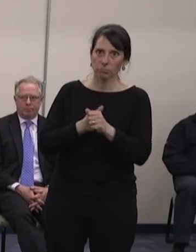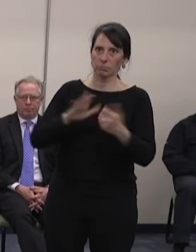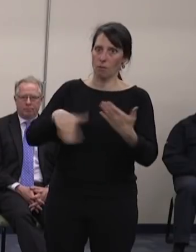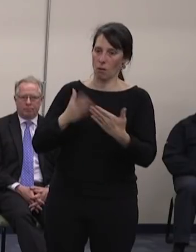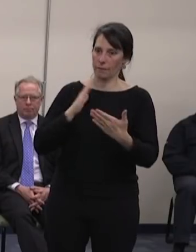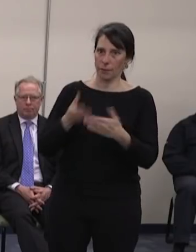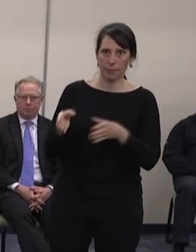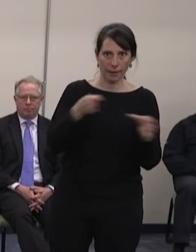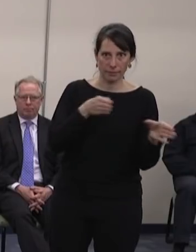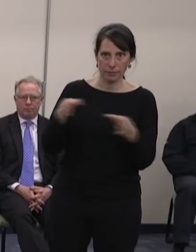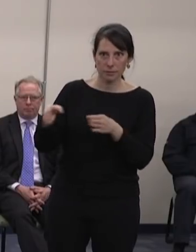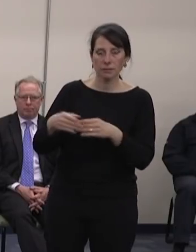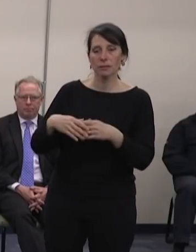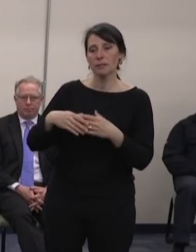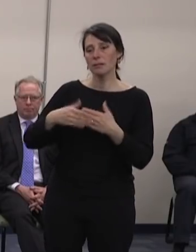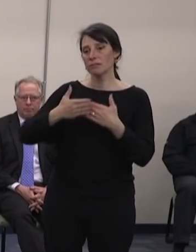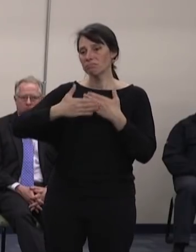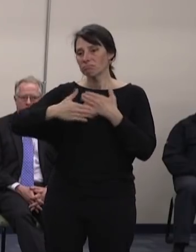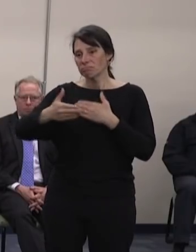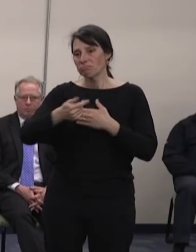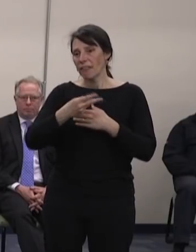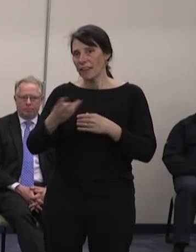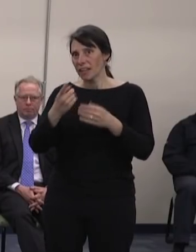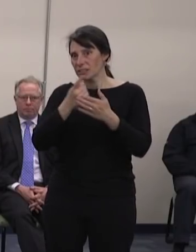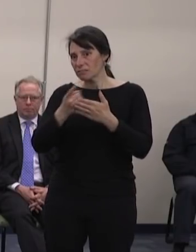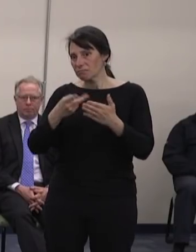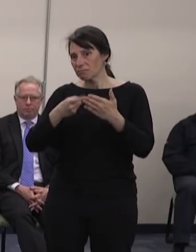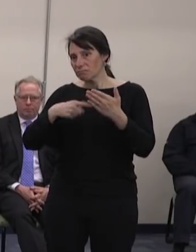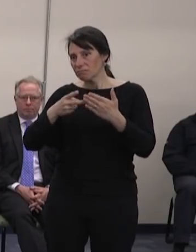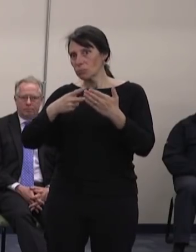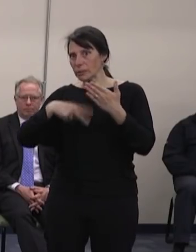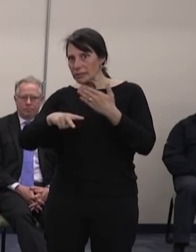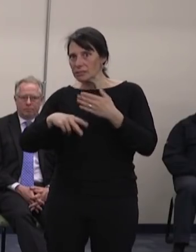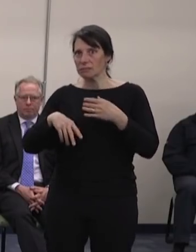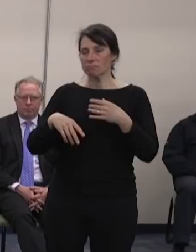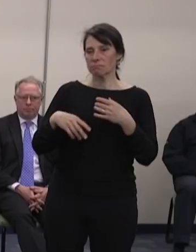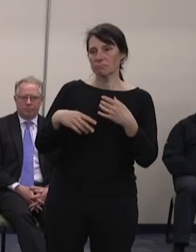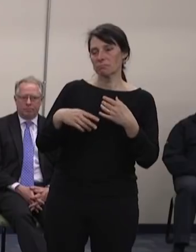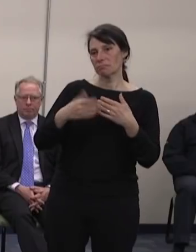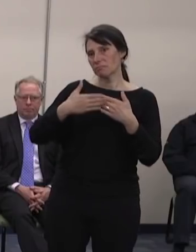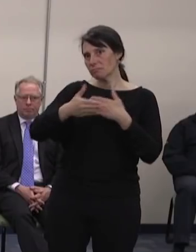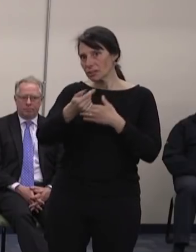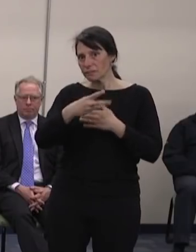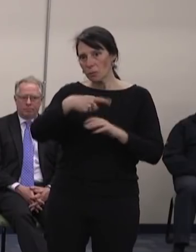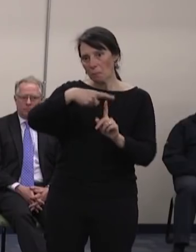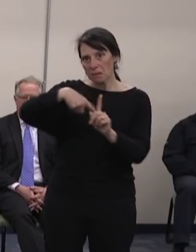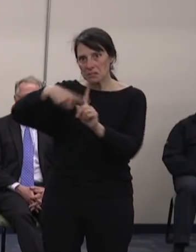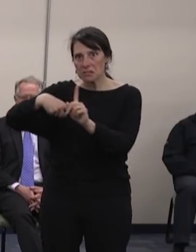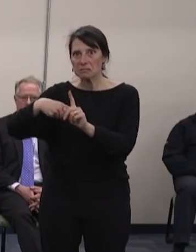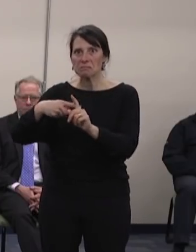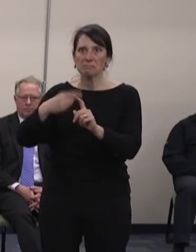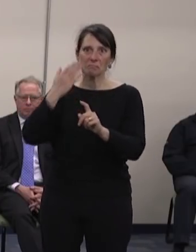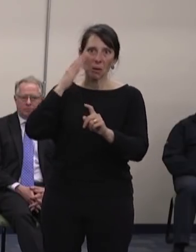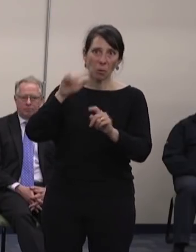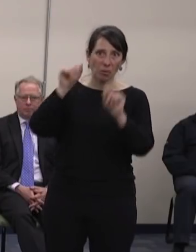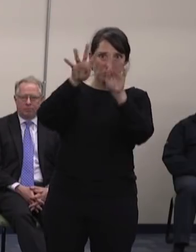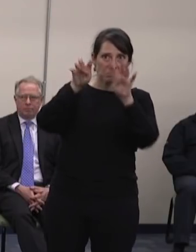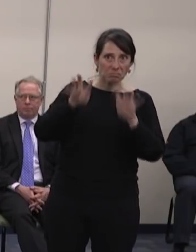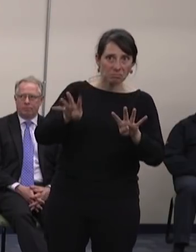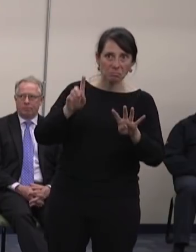months, we will continue to meet uncertainty head-on with an unwavering commitment to public